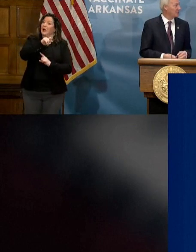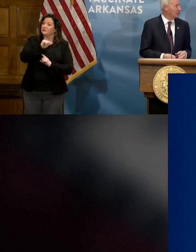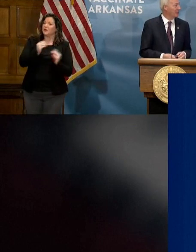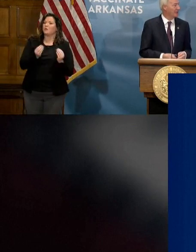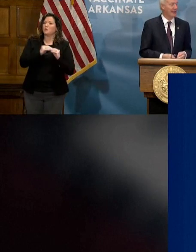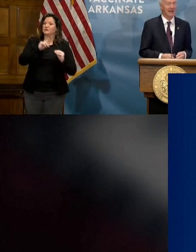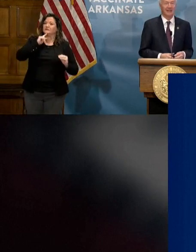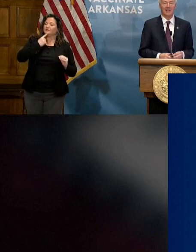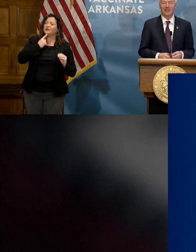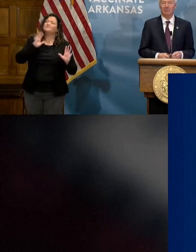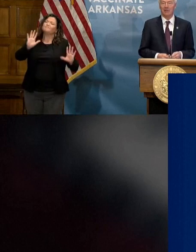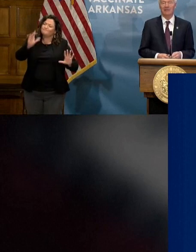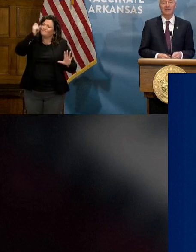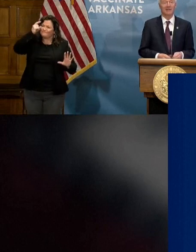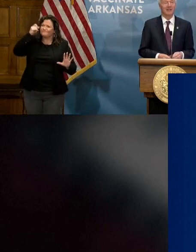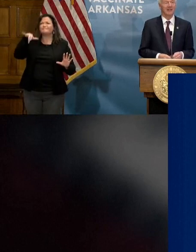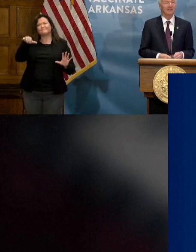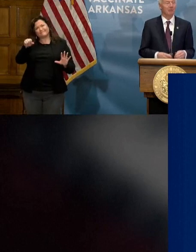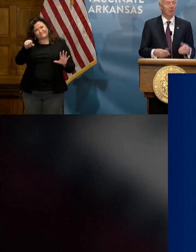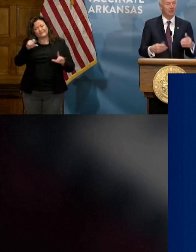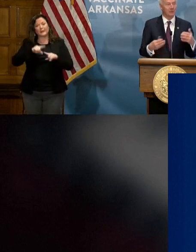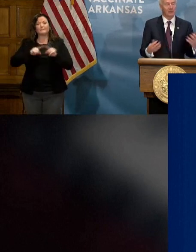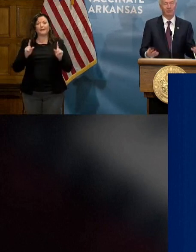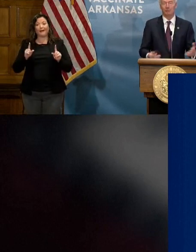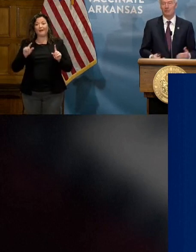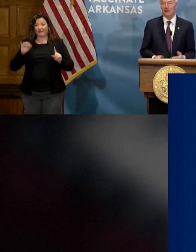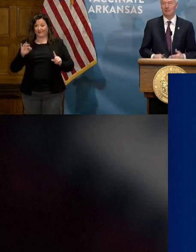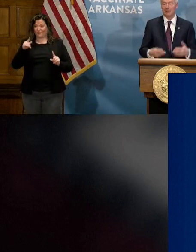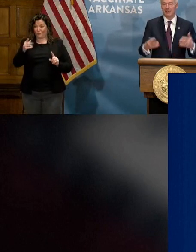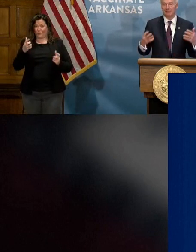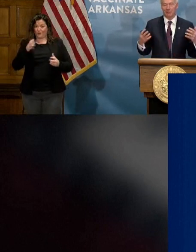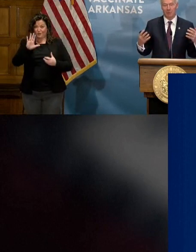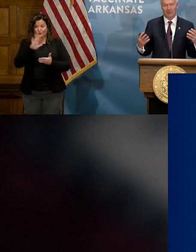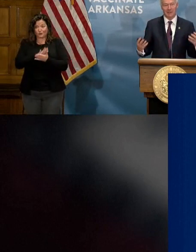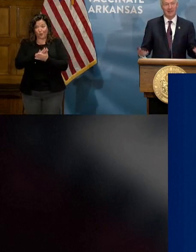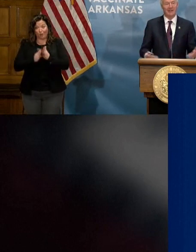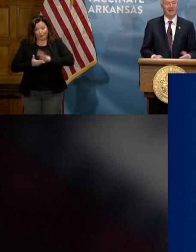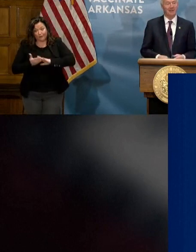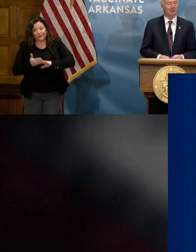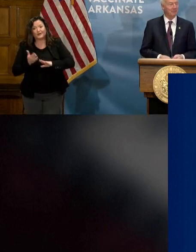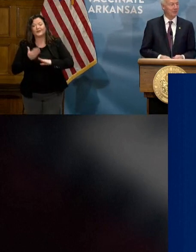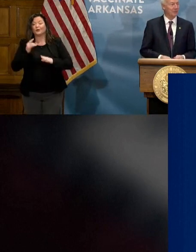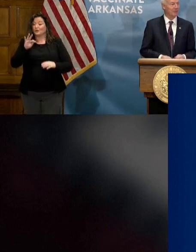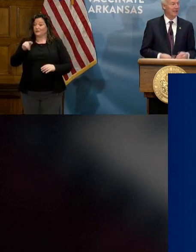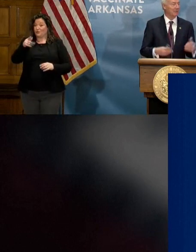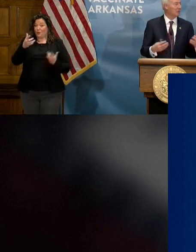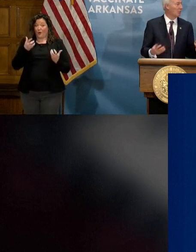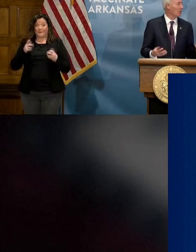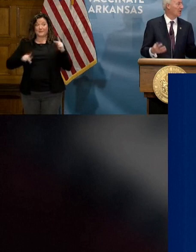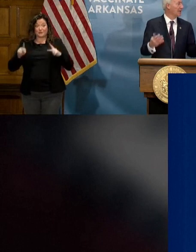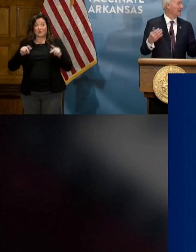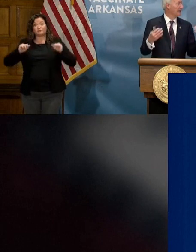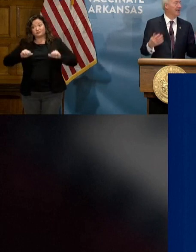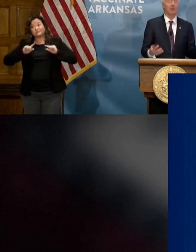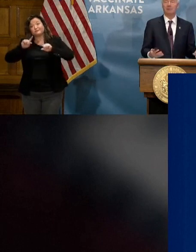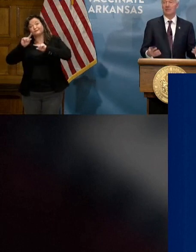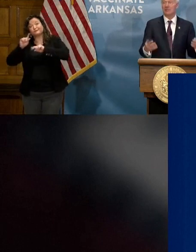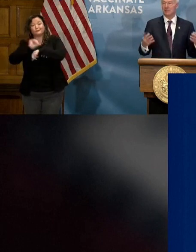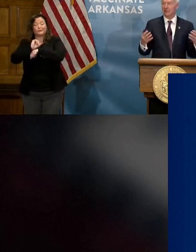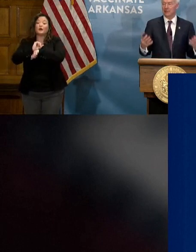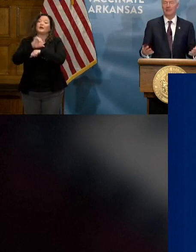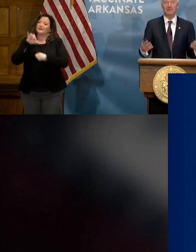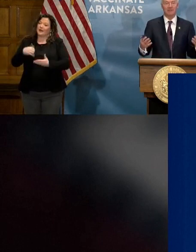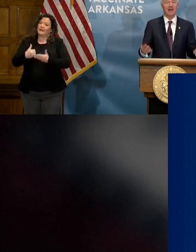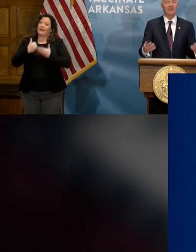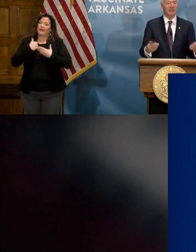some truth to that. But if you want your schools to operate, if you want people to be able to work, it helps us